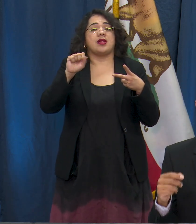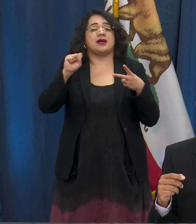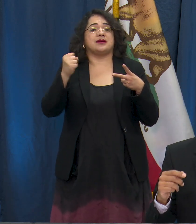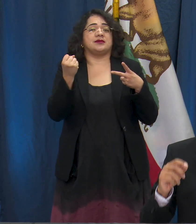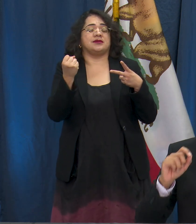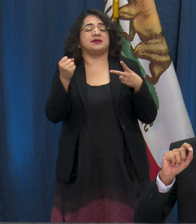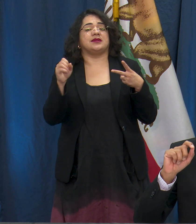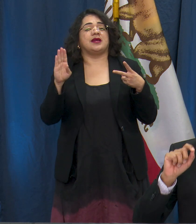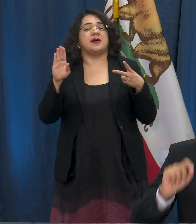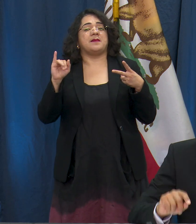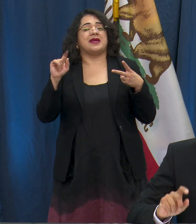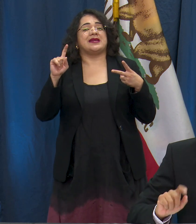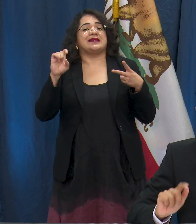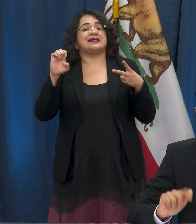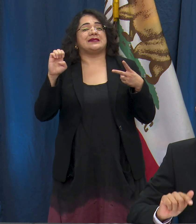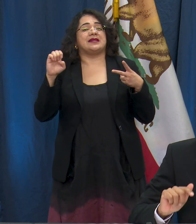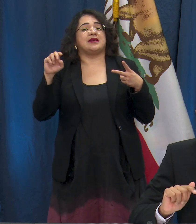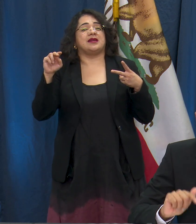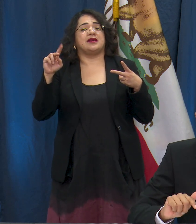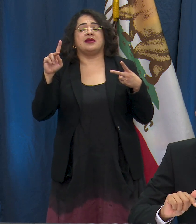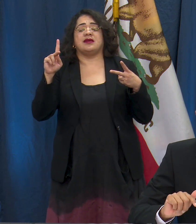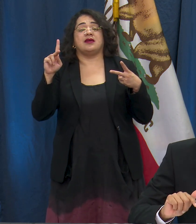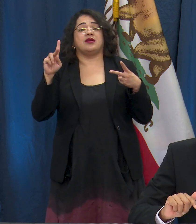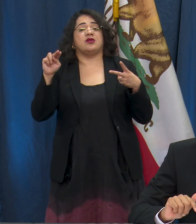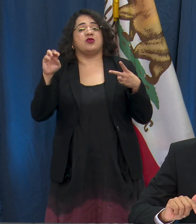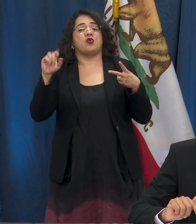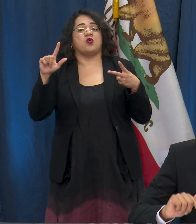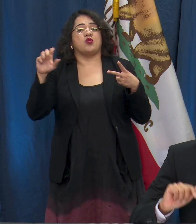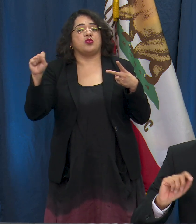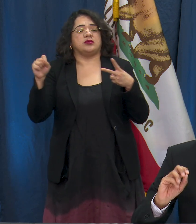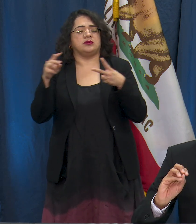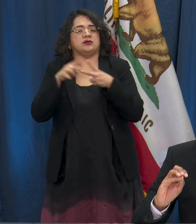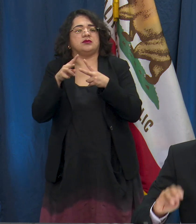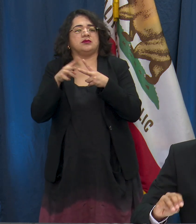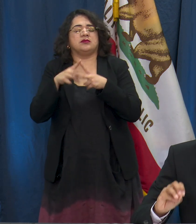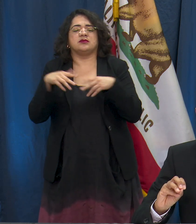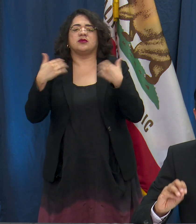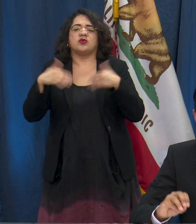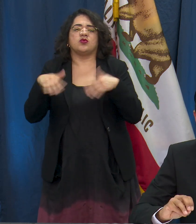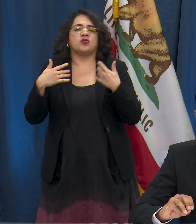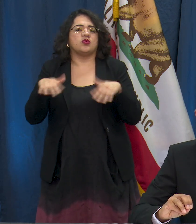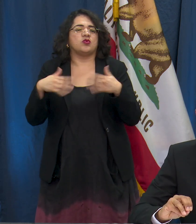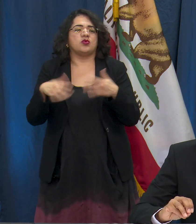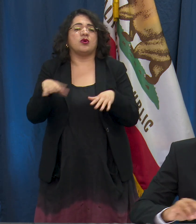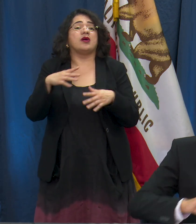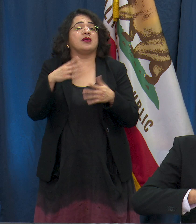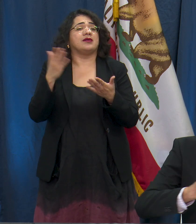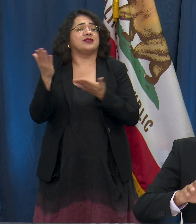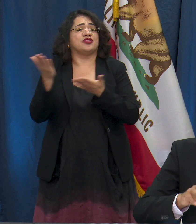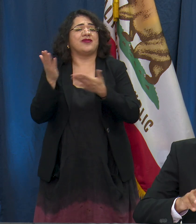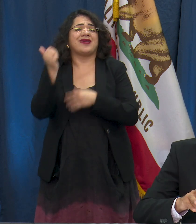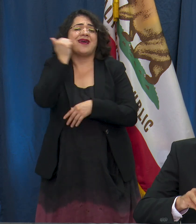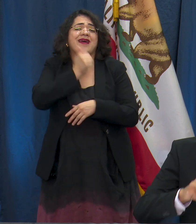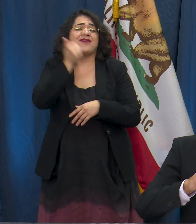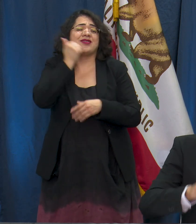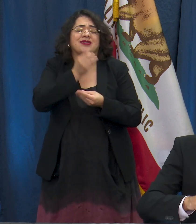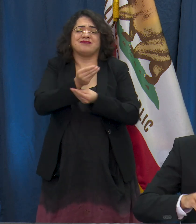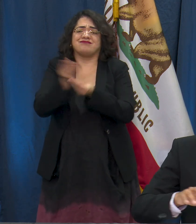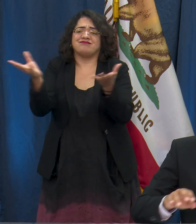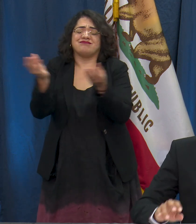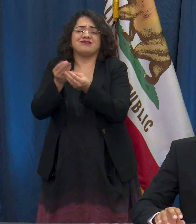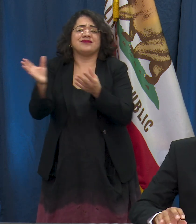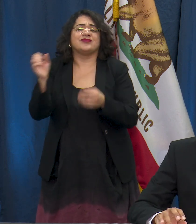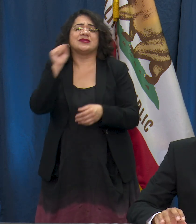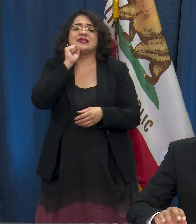are preparing about 1,100 meals a day to seniors in need across the city in some